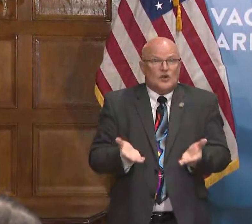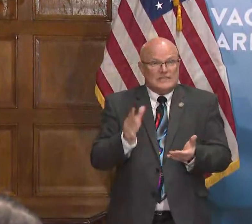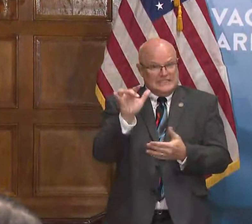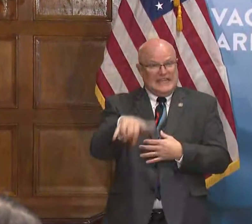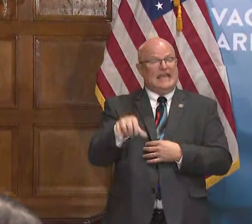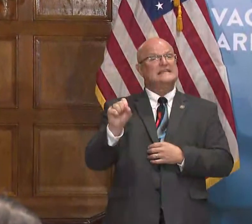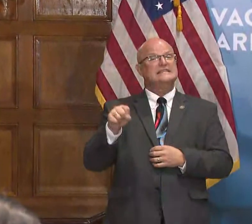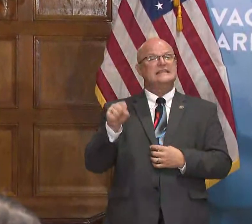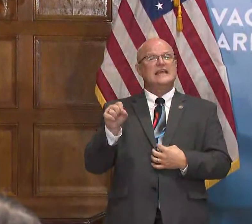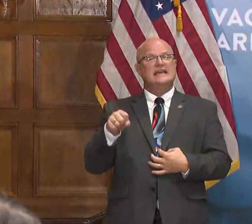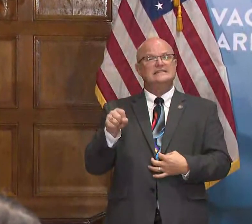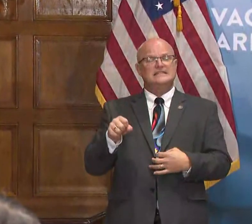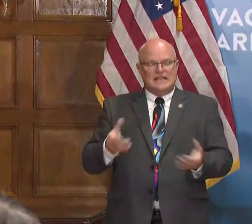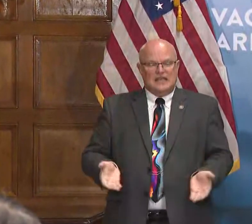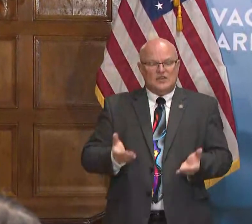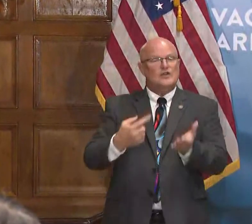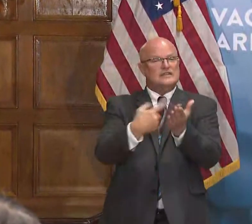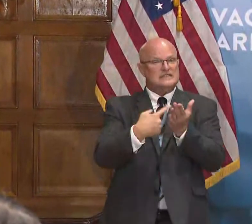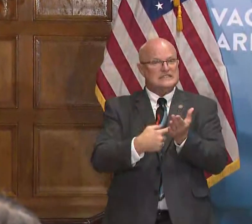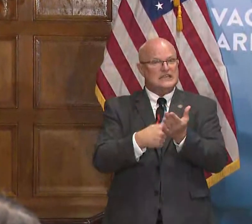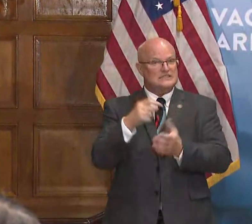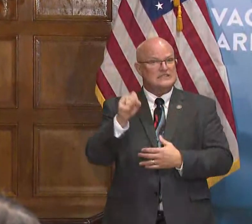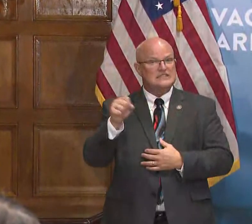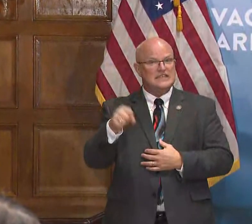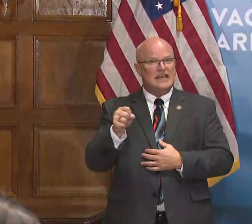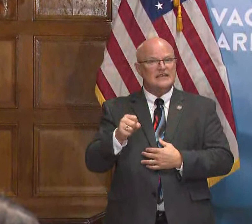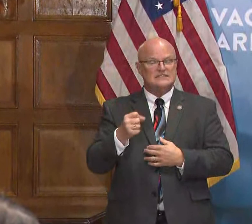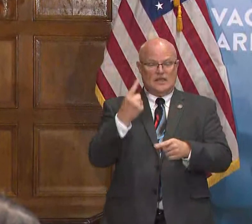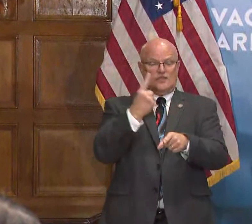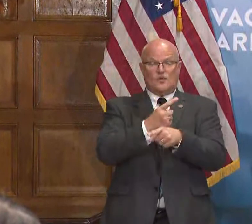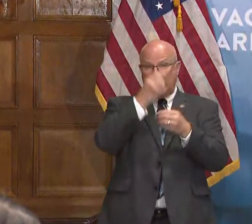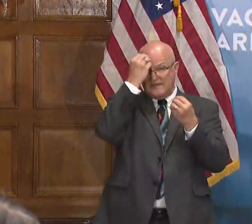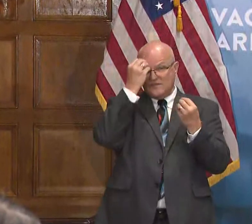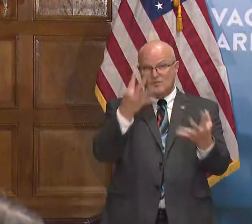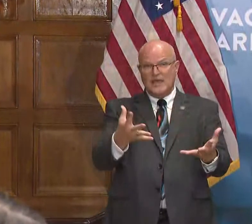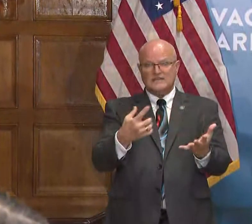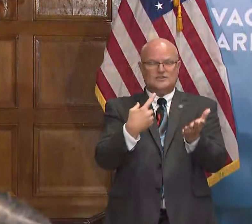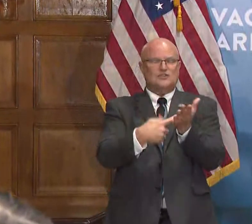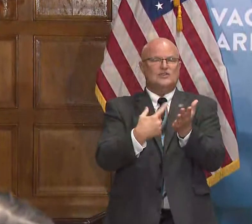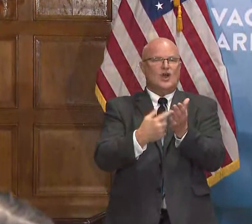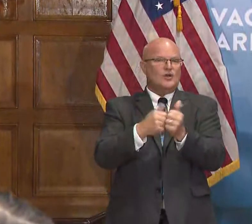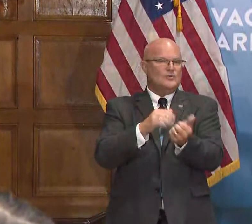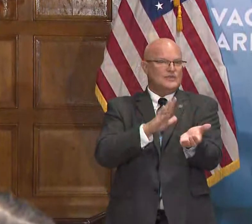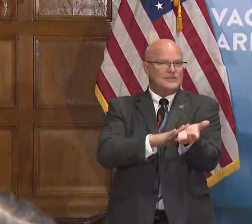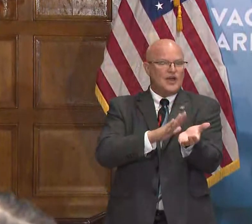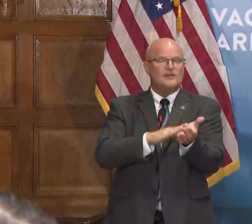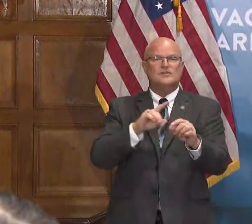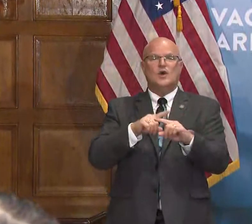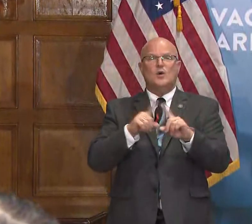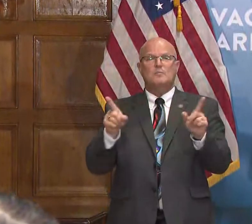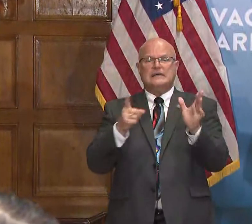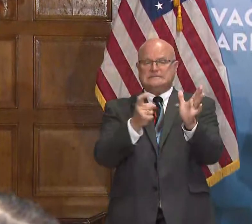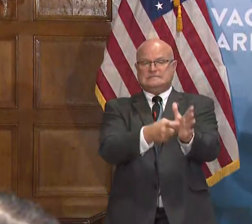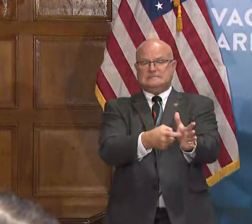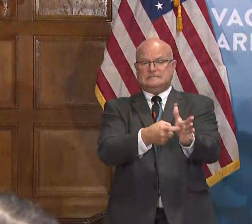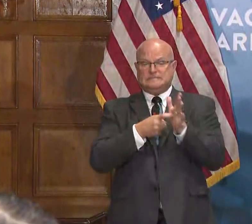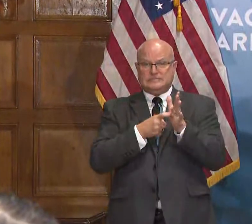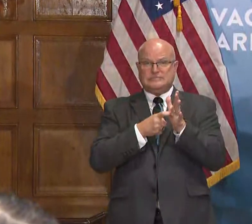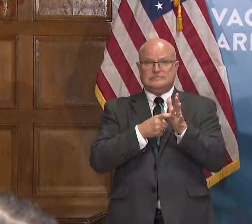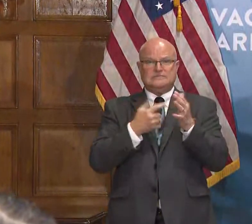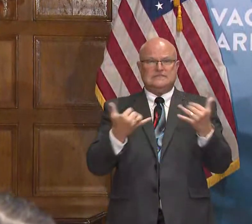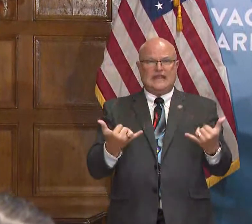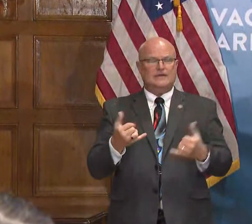that discussion and to get the right information, to talk to your physician, but there is no mandate on